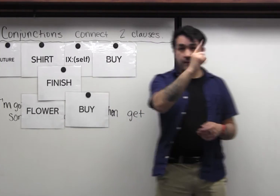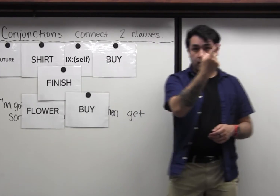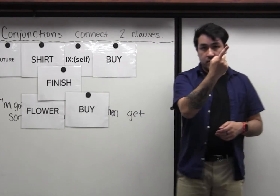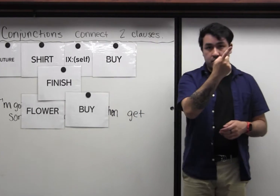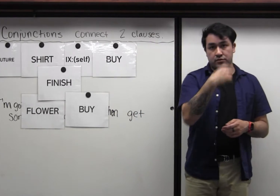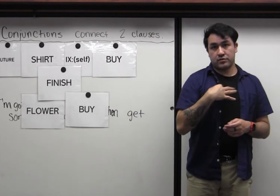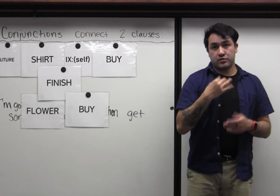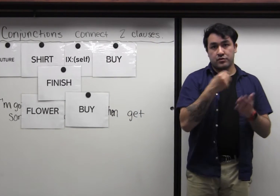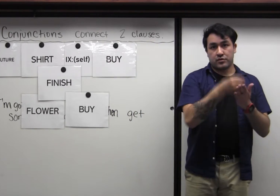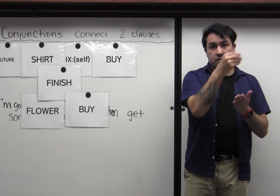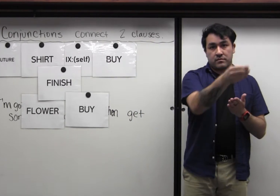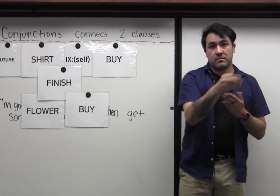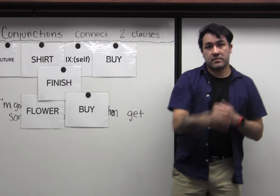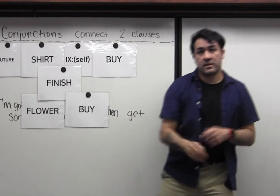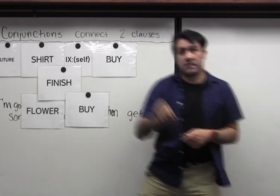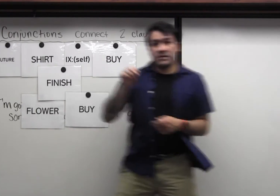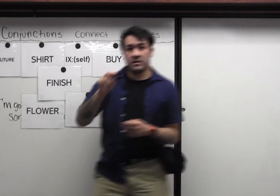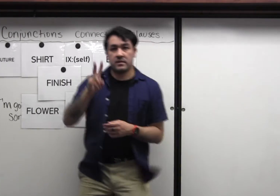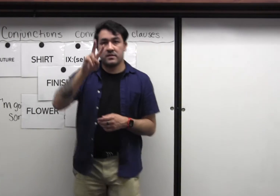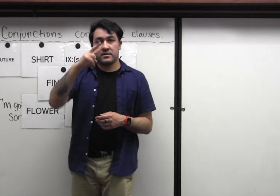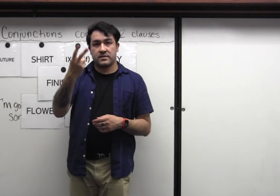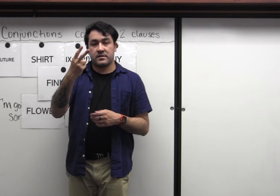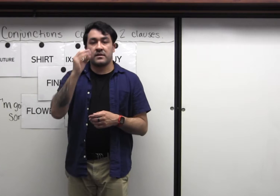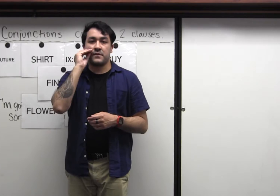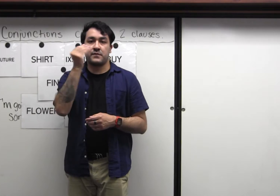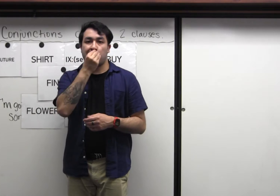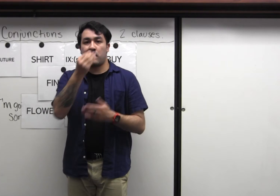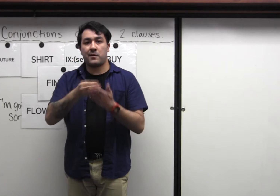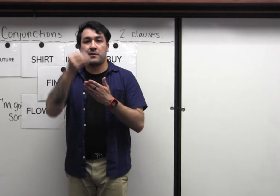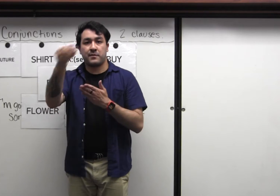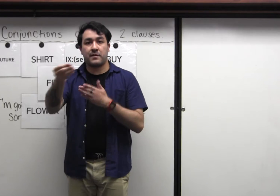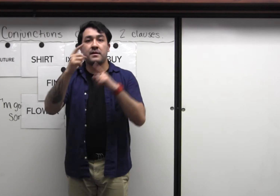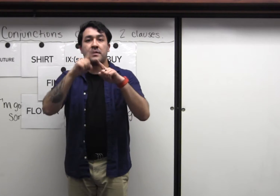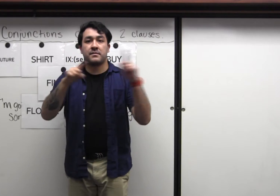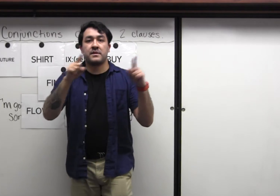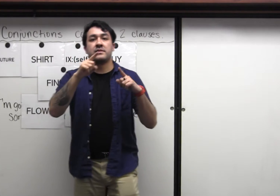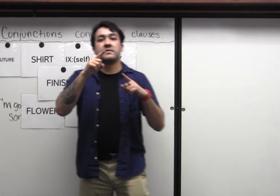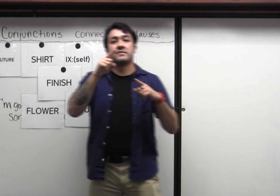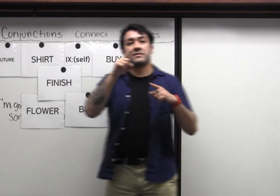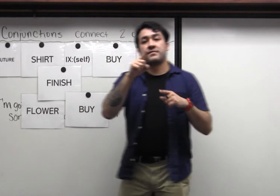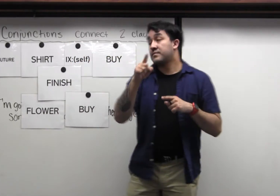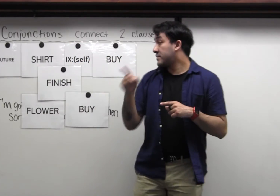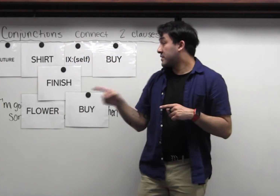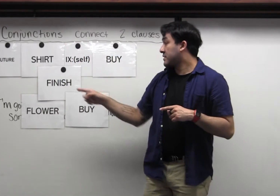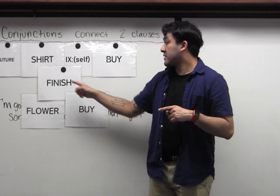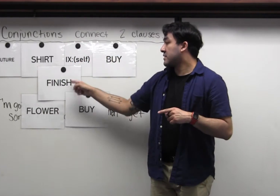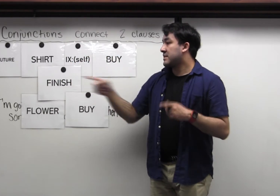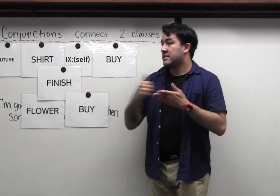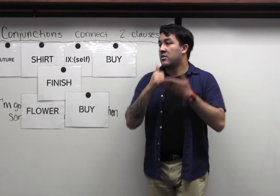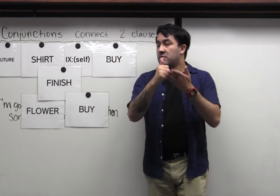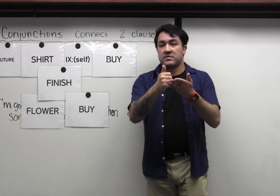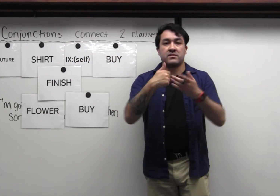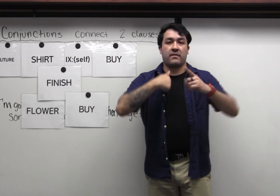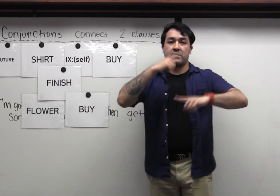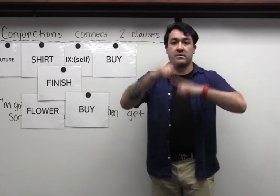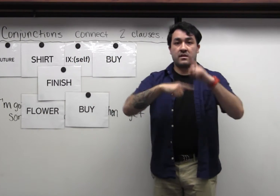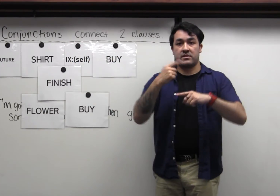is telling you that I'm doing two things, right? First thing I'm going to do is buy this, and then the second thing I'm going to do is buy flowers. So the finish